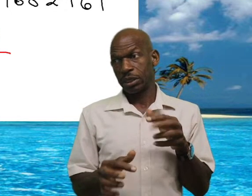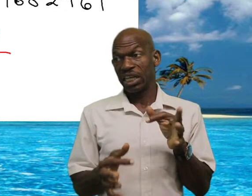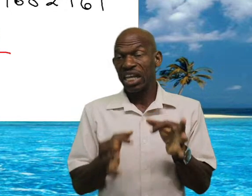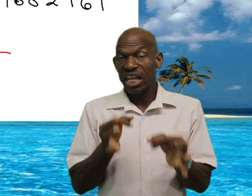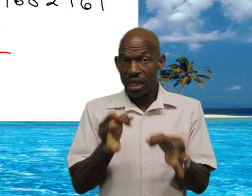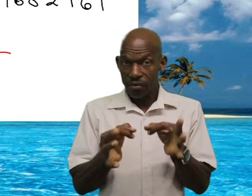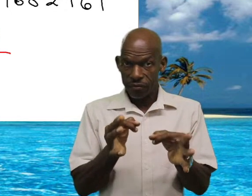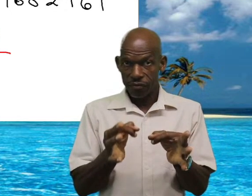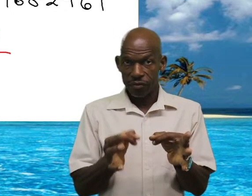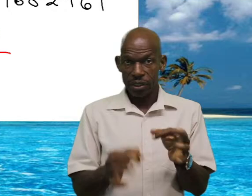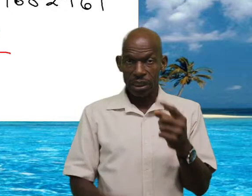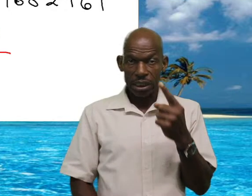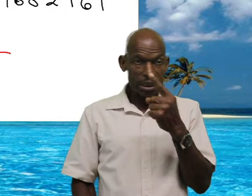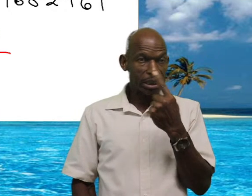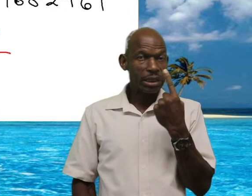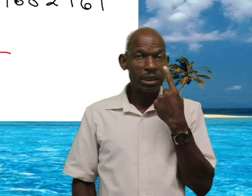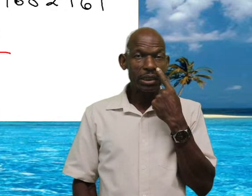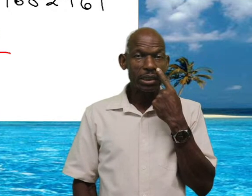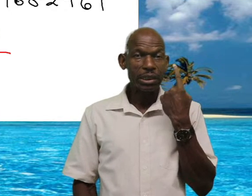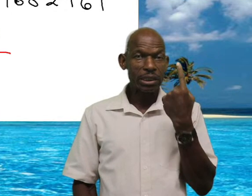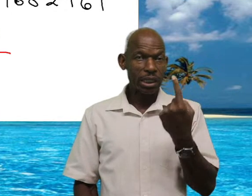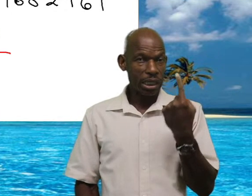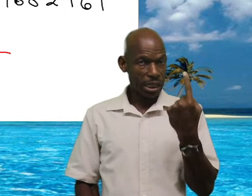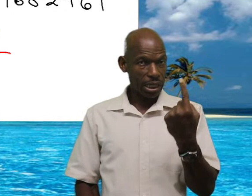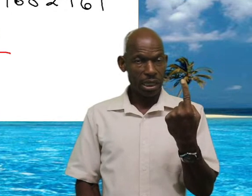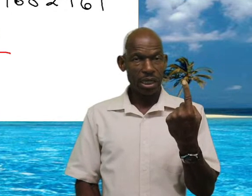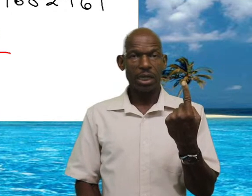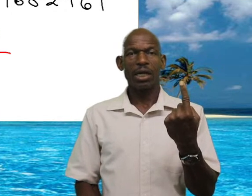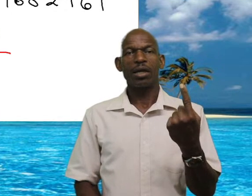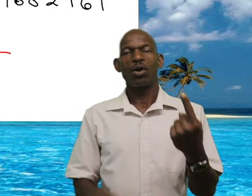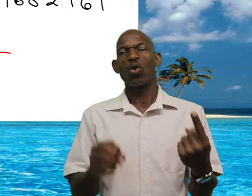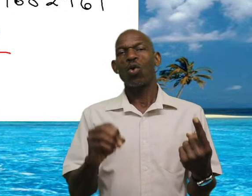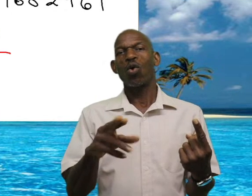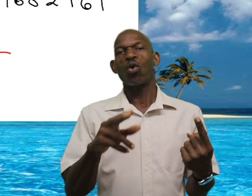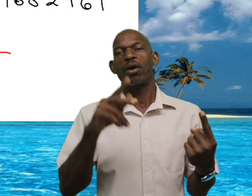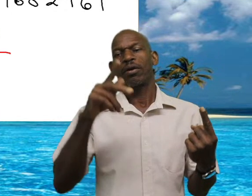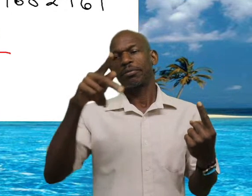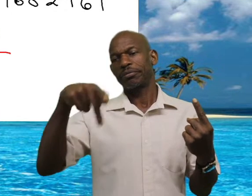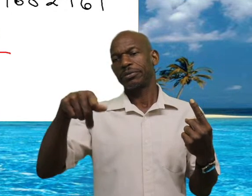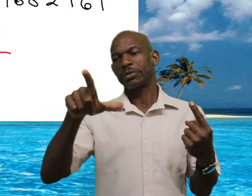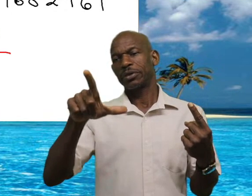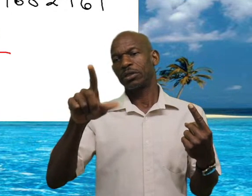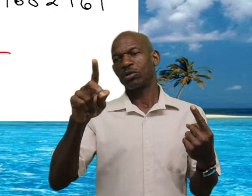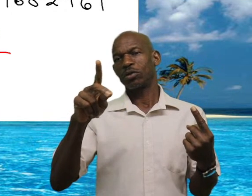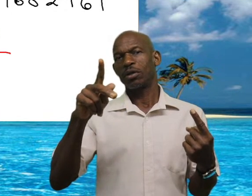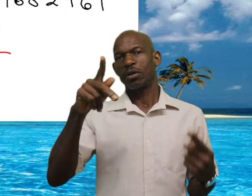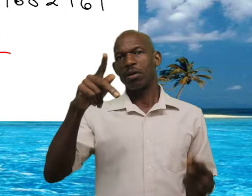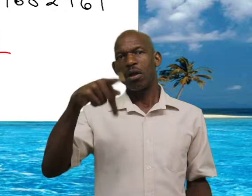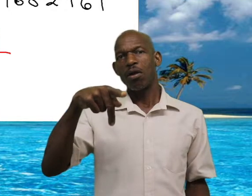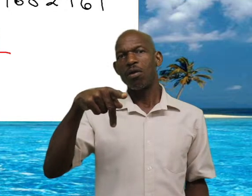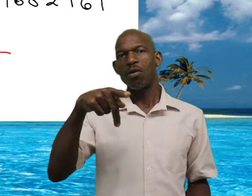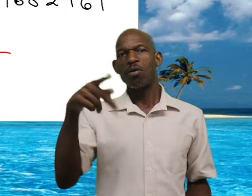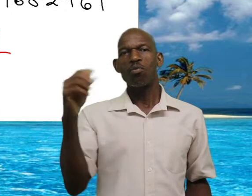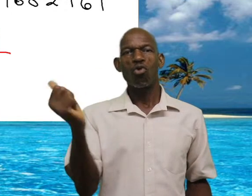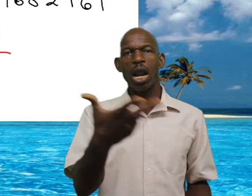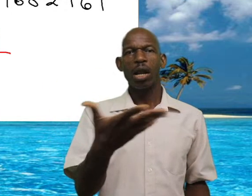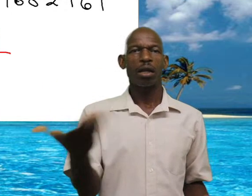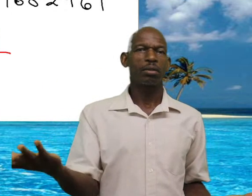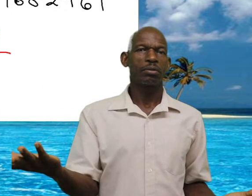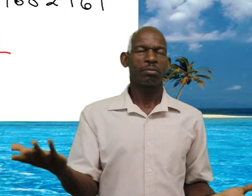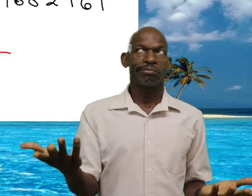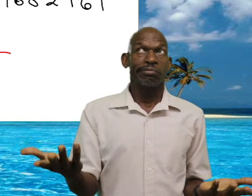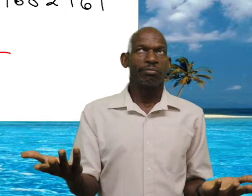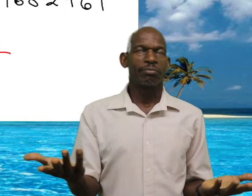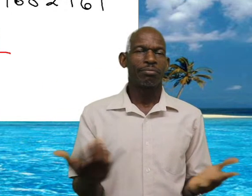the plural, and I started with the plural, you'll see my table here with nouns. And I have when I